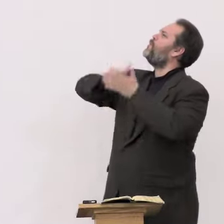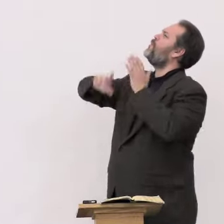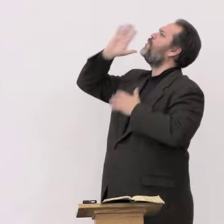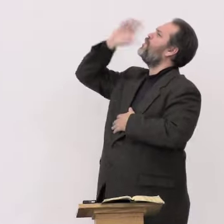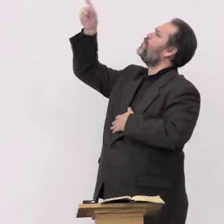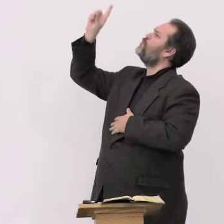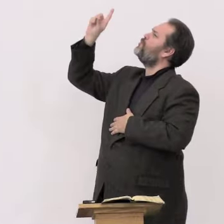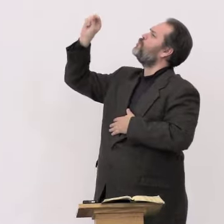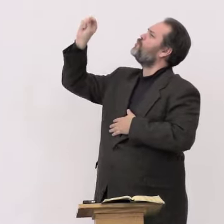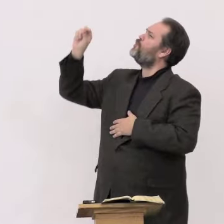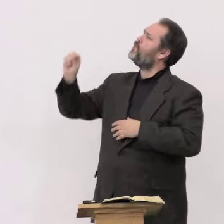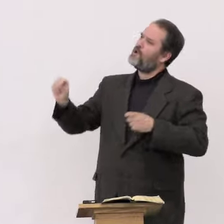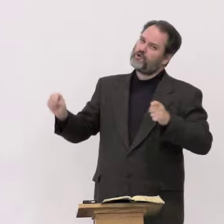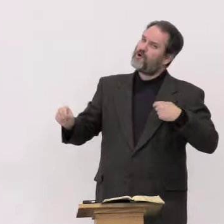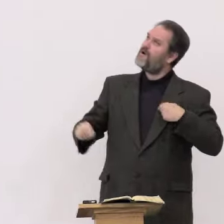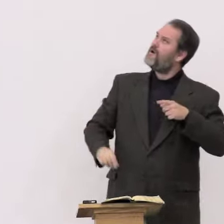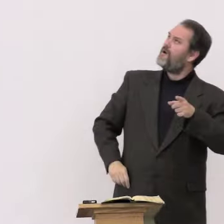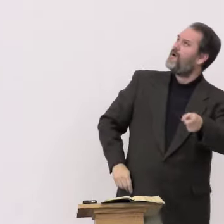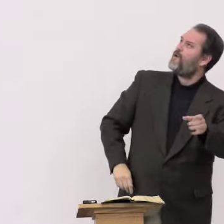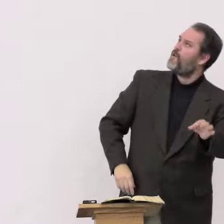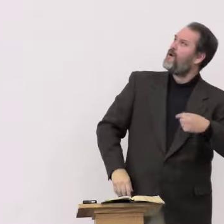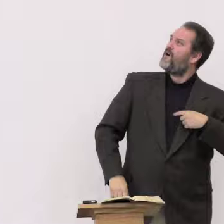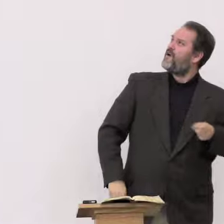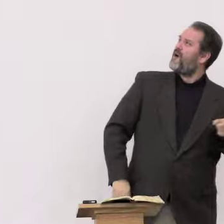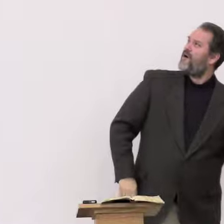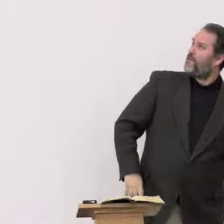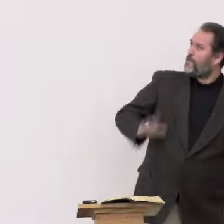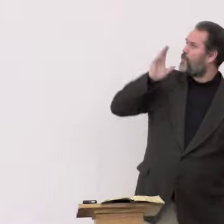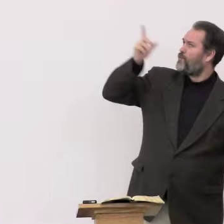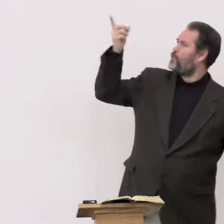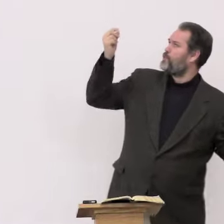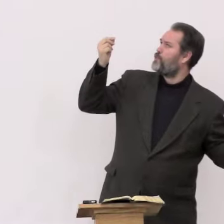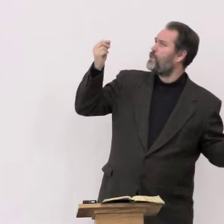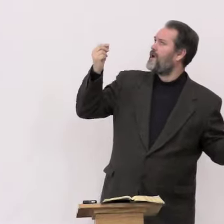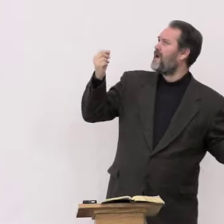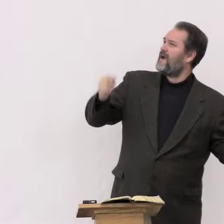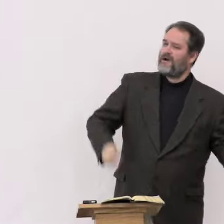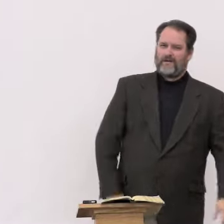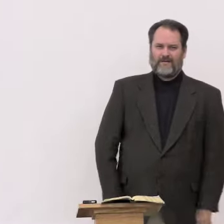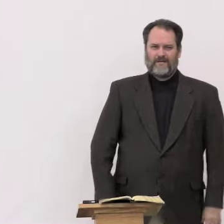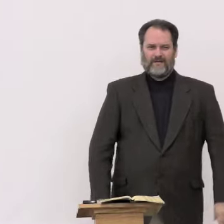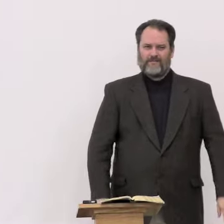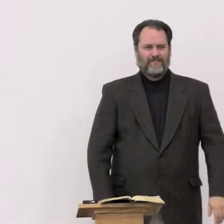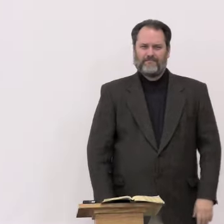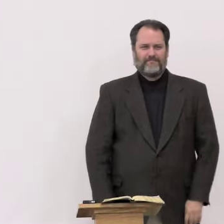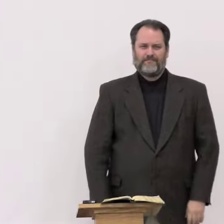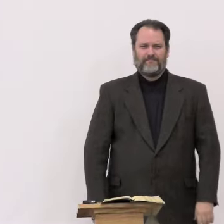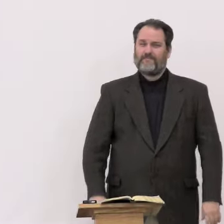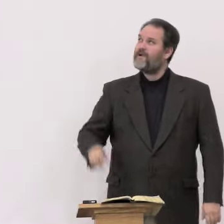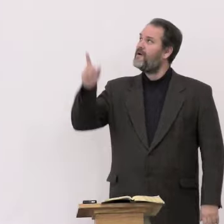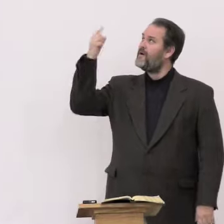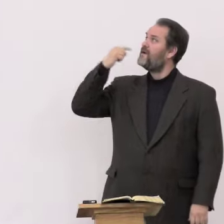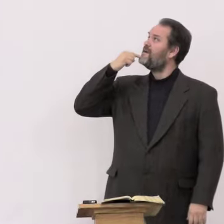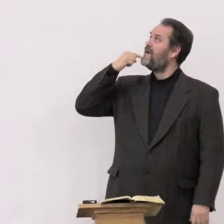You think, Lord, Lord, what would you do? Should I do this or that? What would you do? Don't ever think